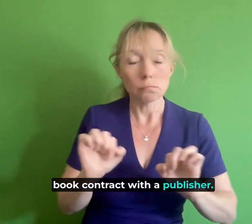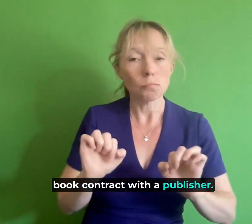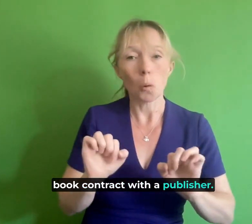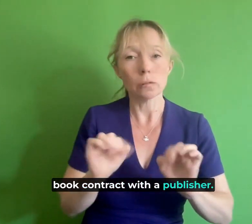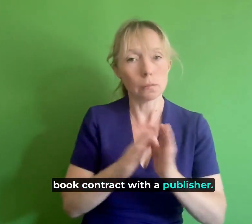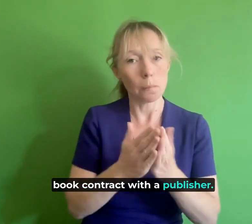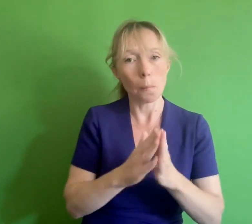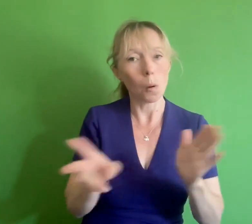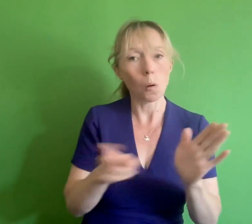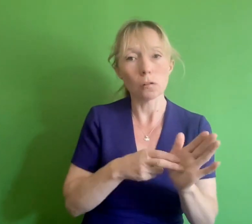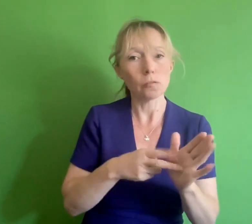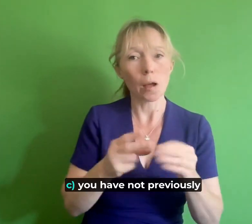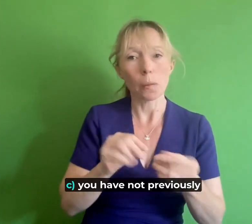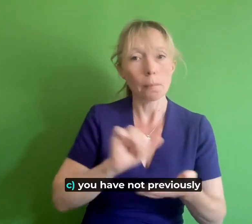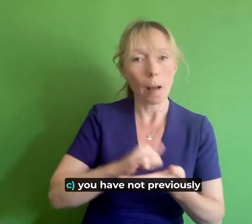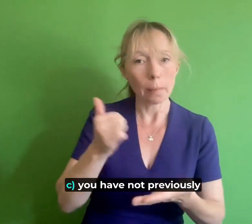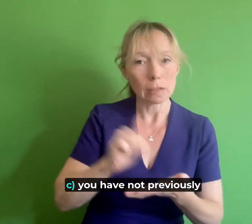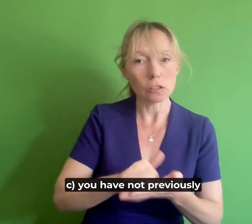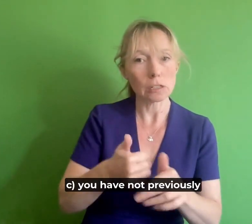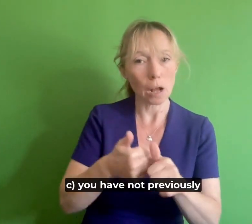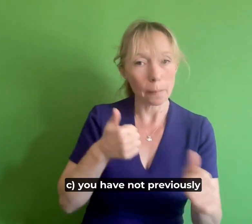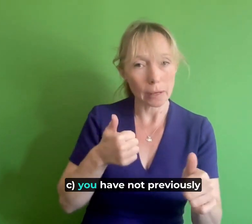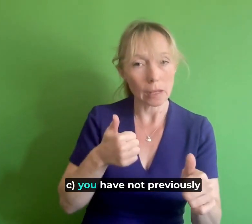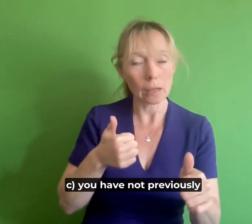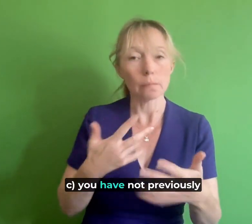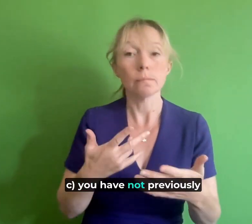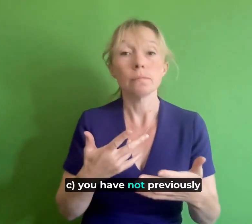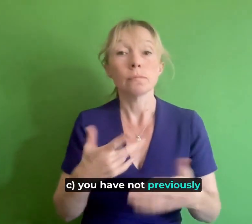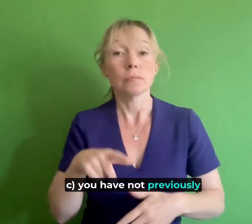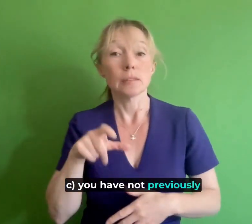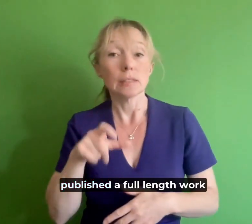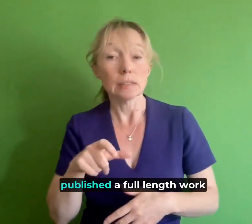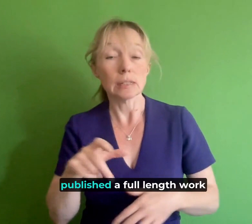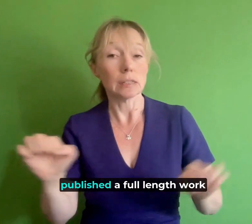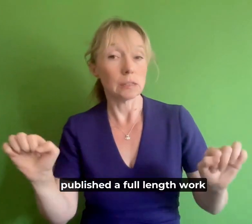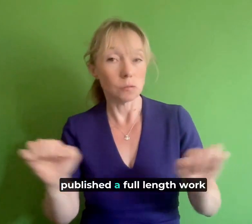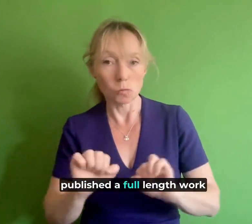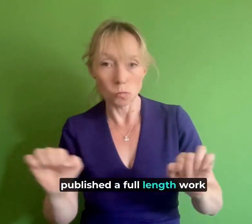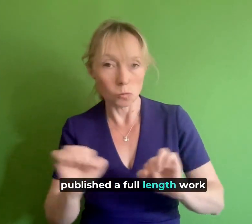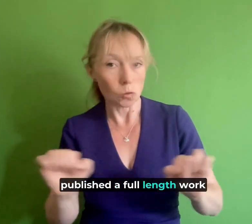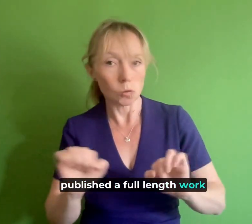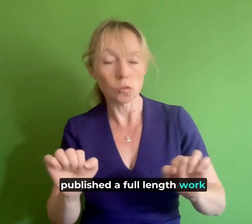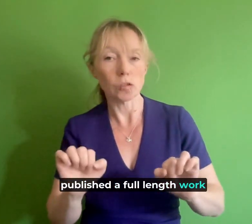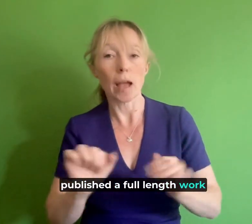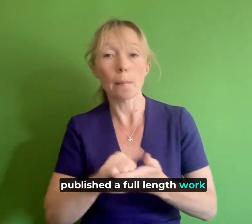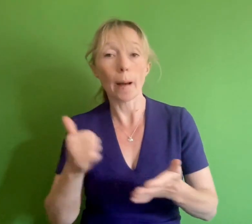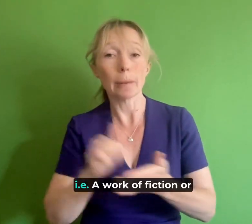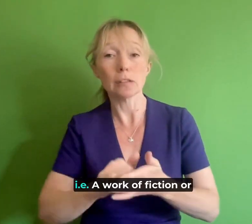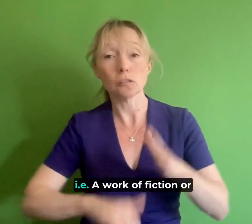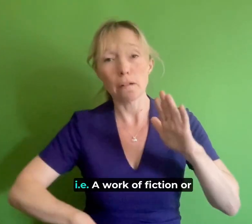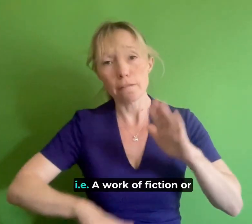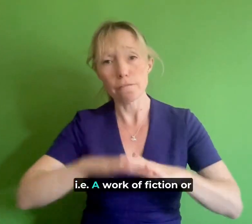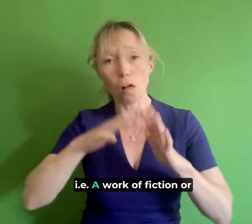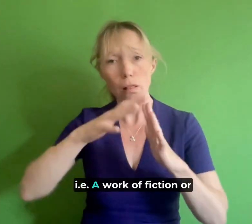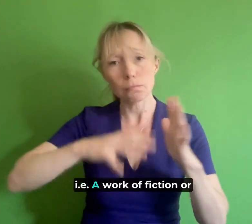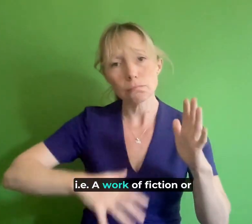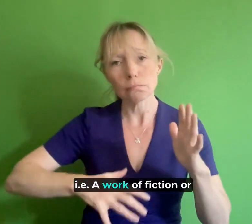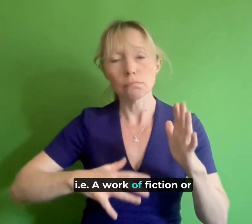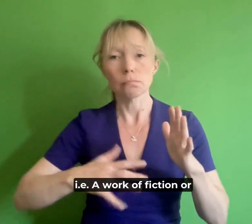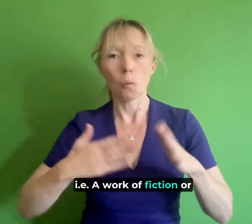publisher. C. You have not previously published a full-length work, i.e. a work of fiction